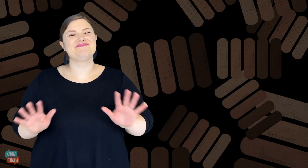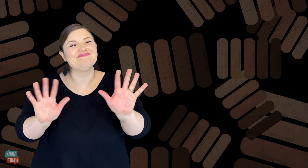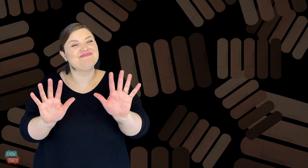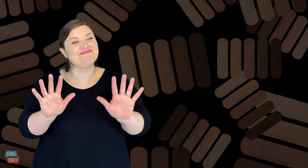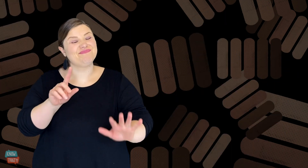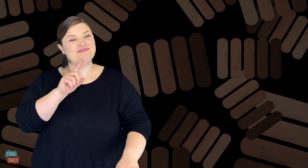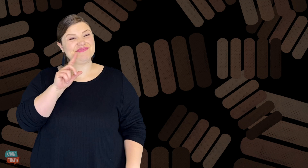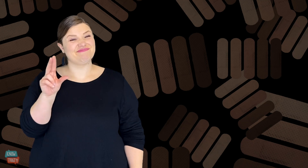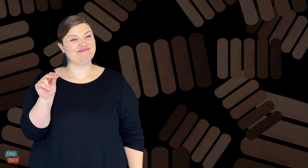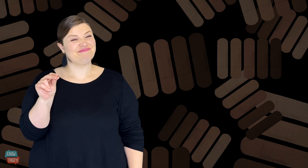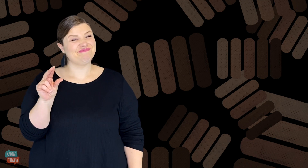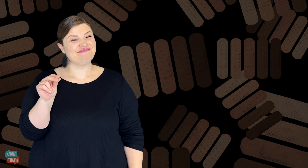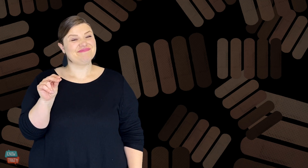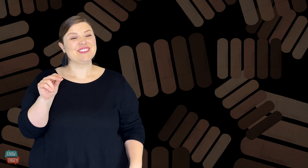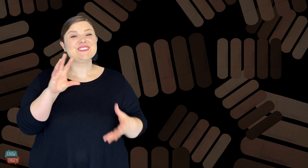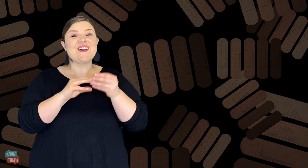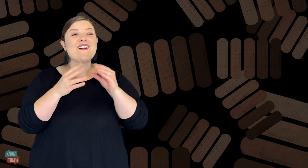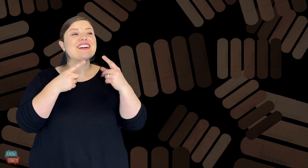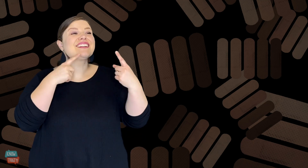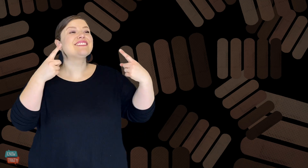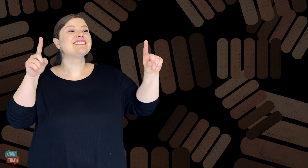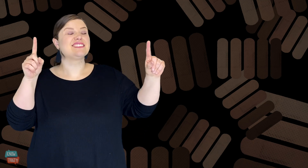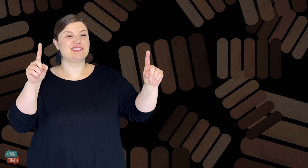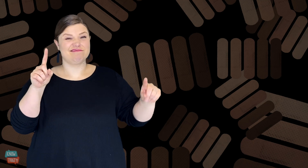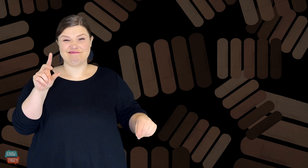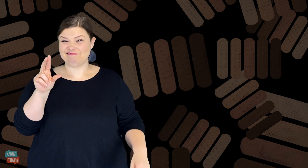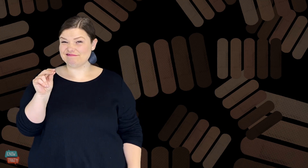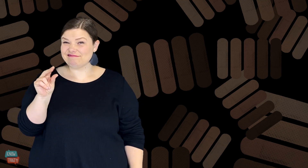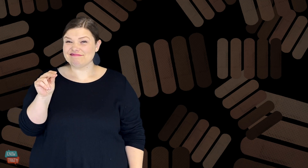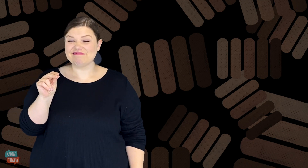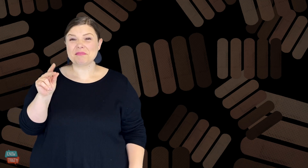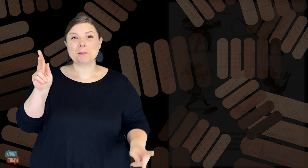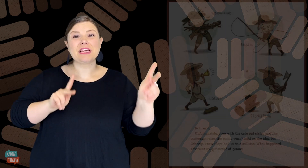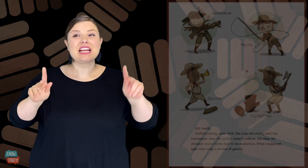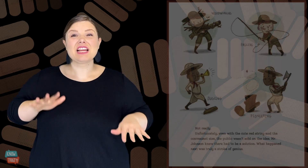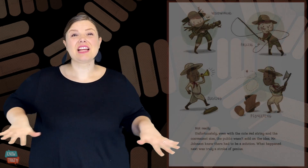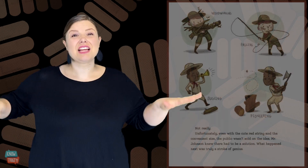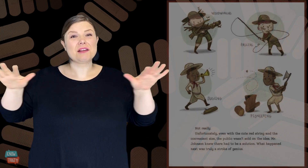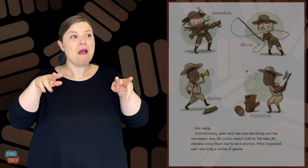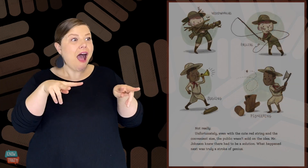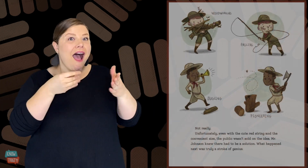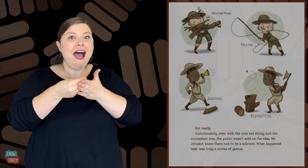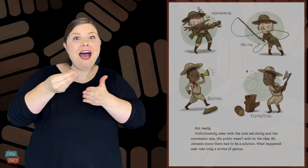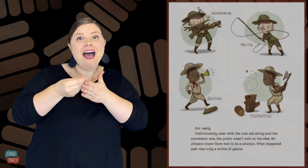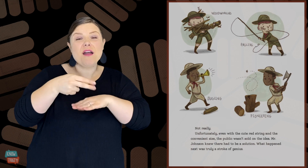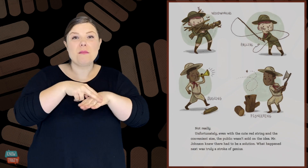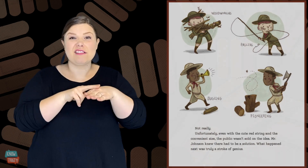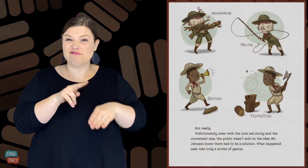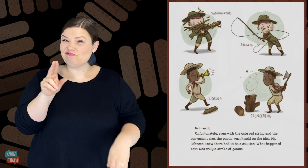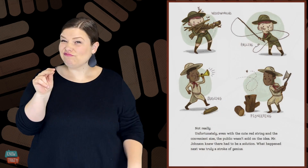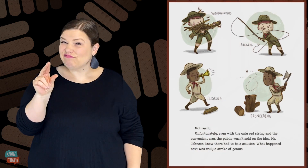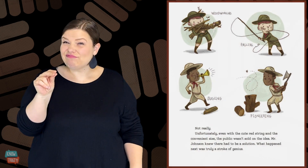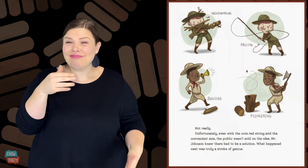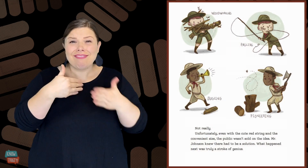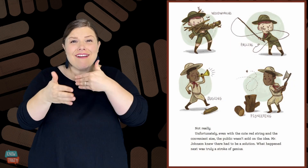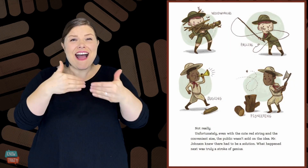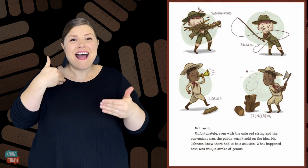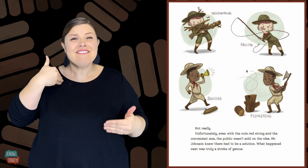not really. Unfortunately, even with the cute red string and the convenient size,